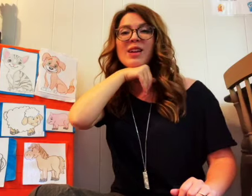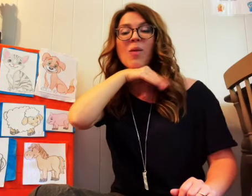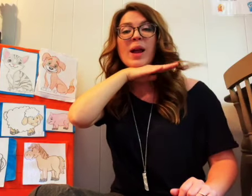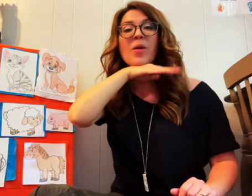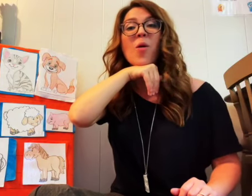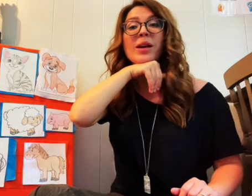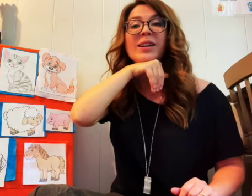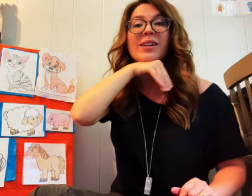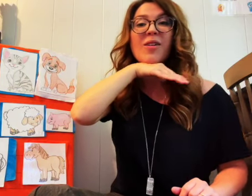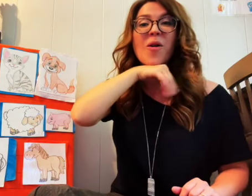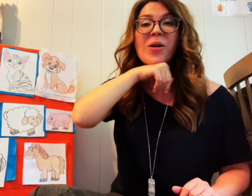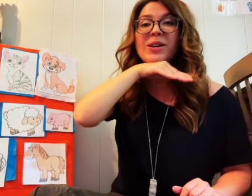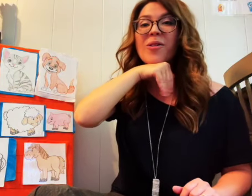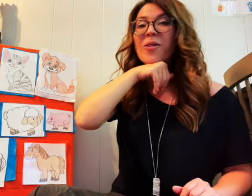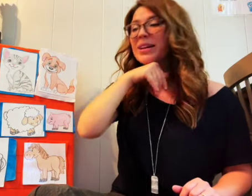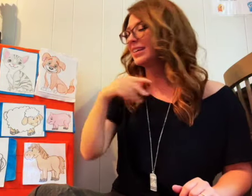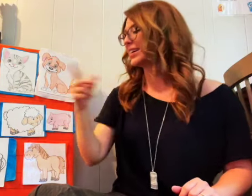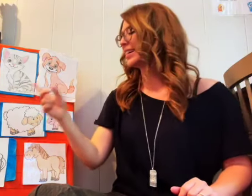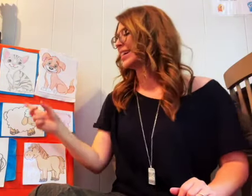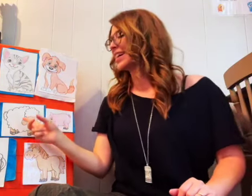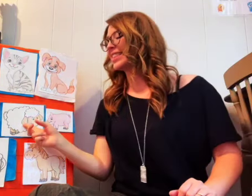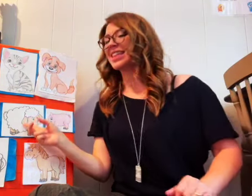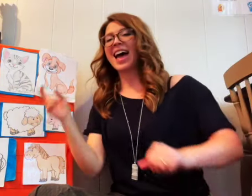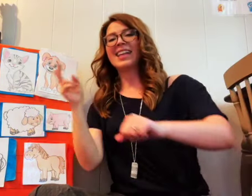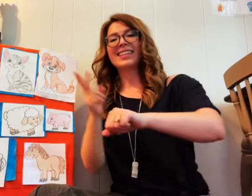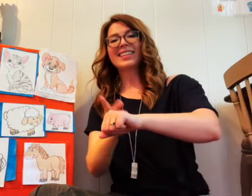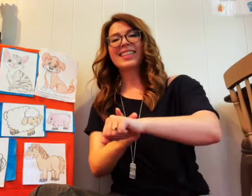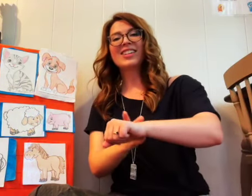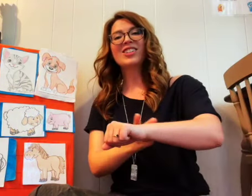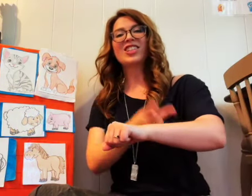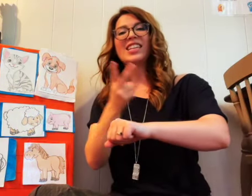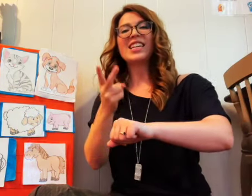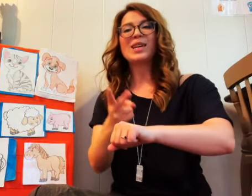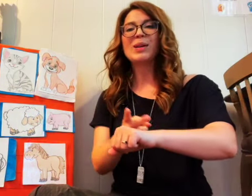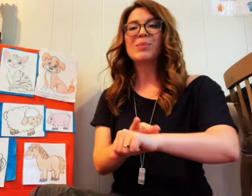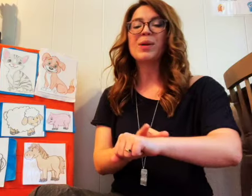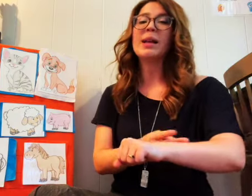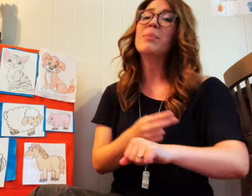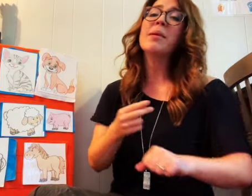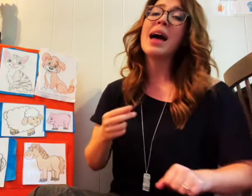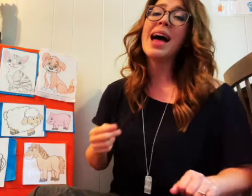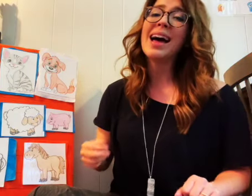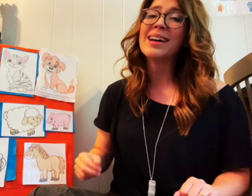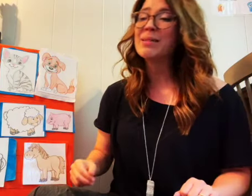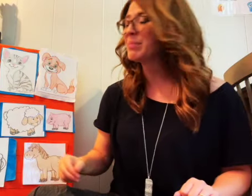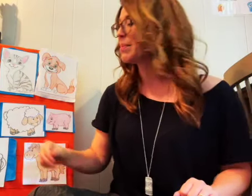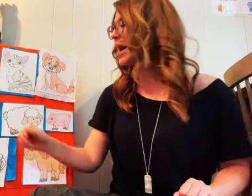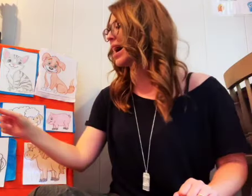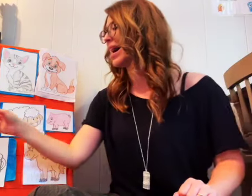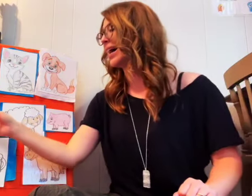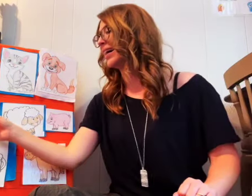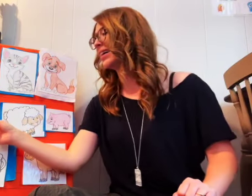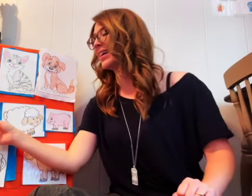went oink, oink, oink. That little sheep went baa, baa.